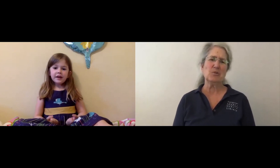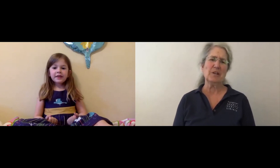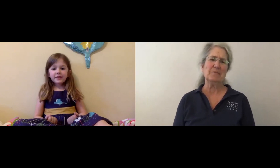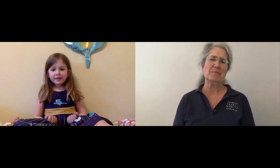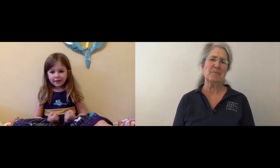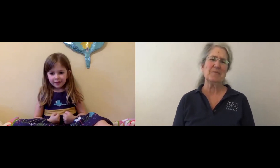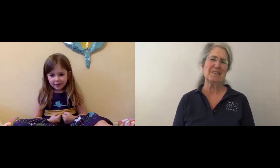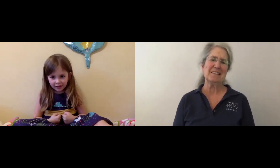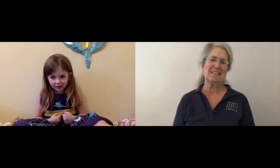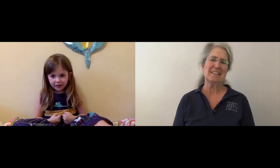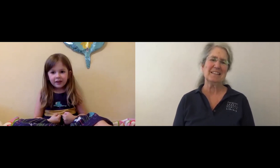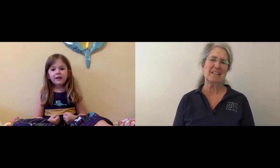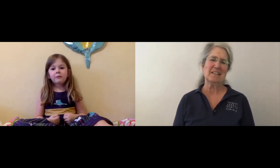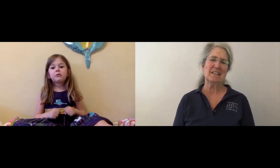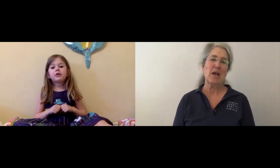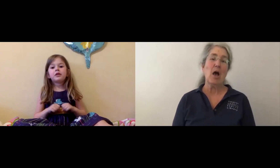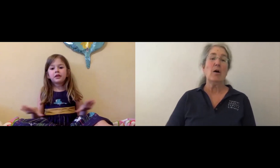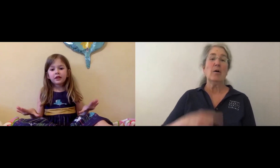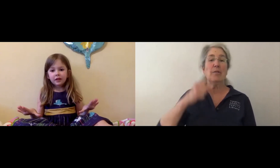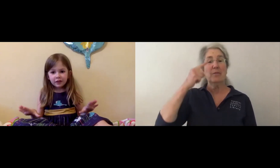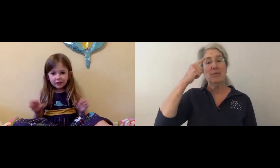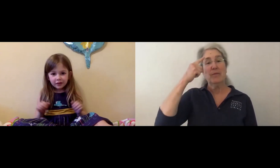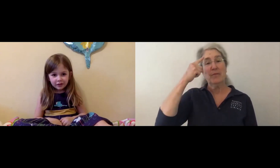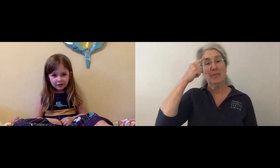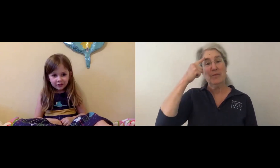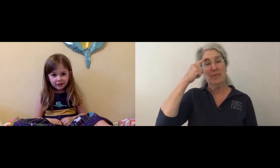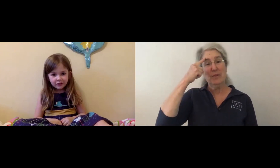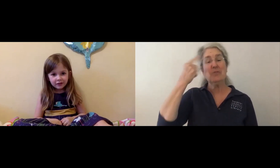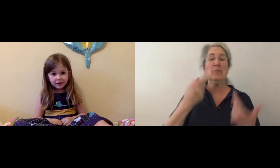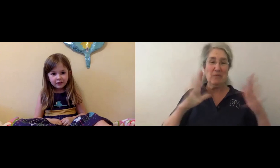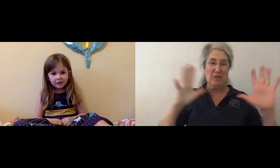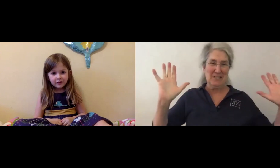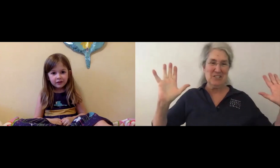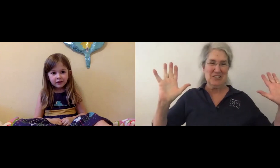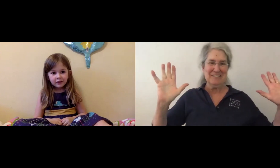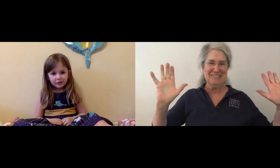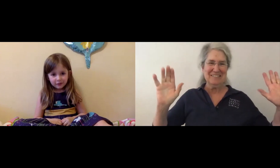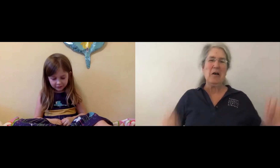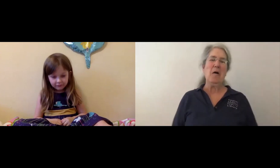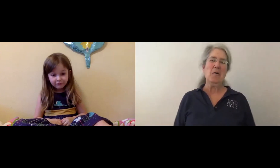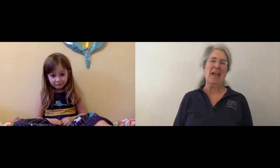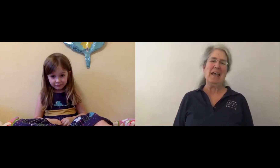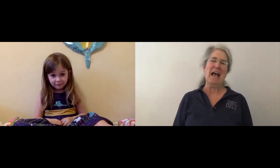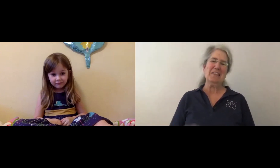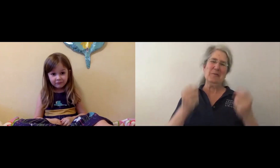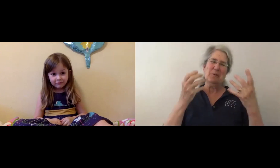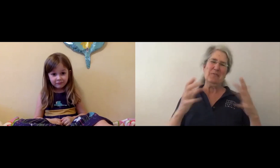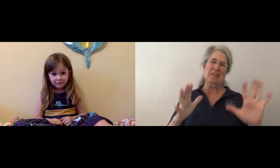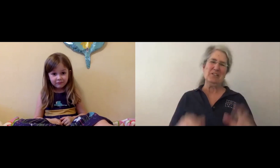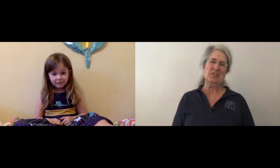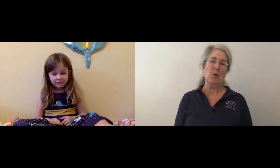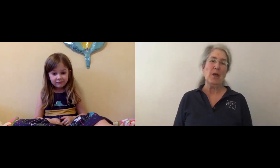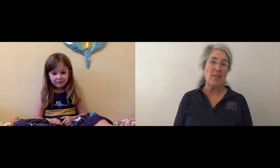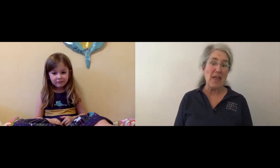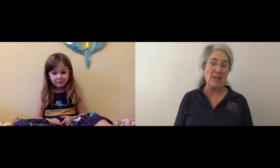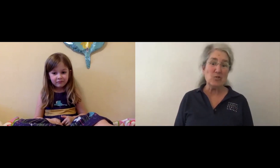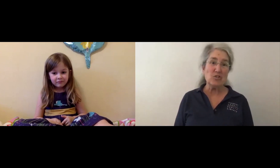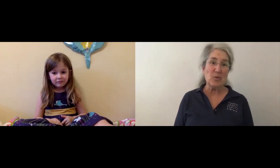children. I think we're done. You think we're finished? Okay, I think we're finished too. Thank you so much